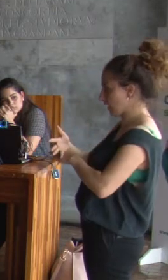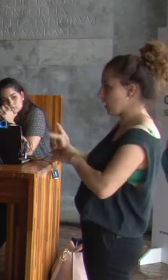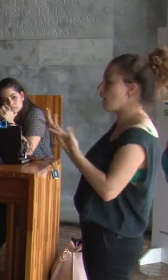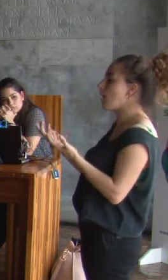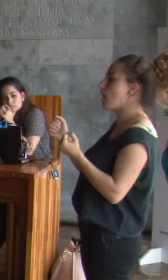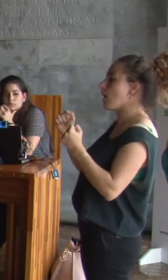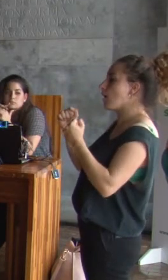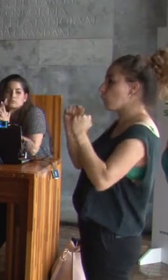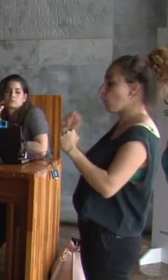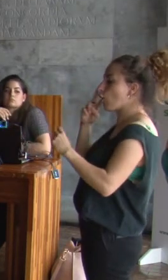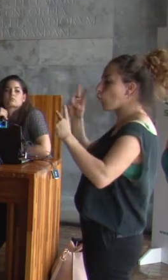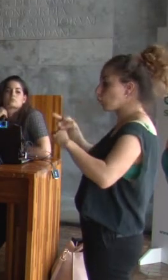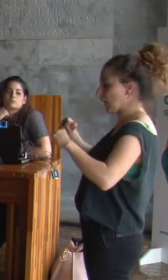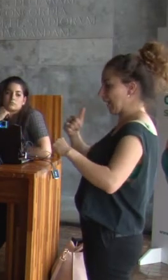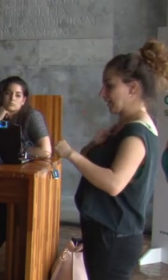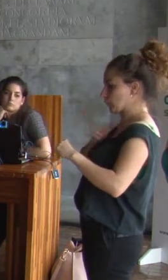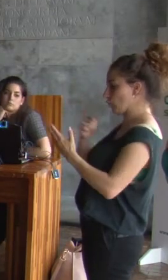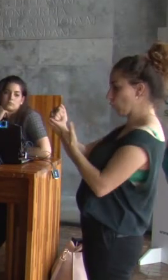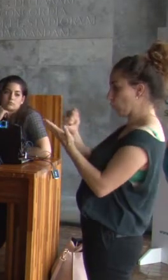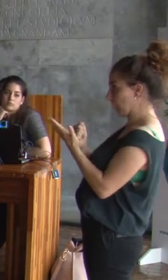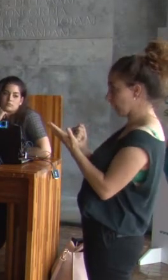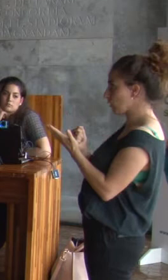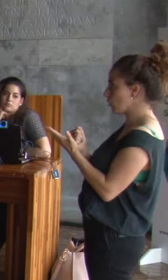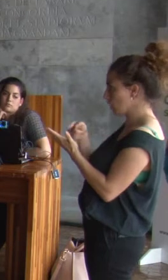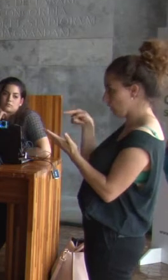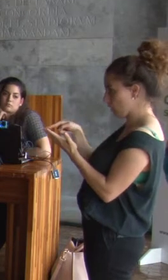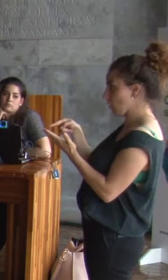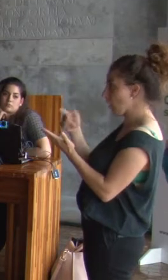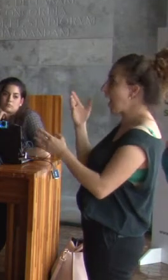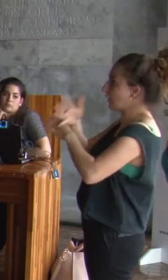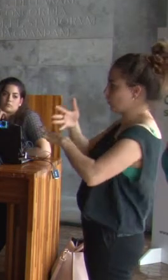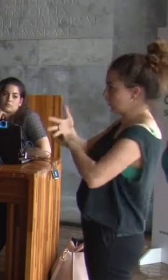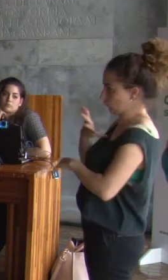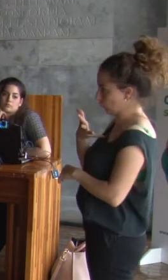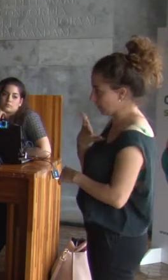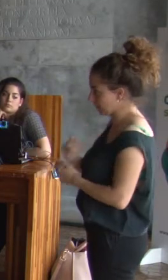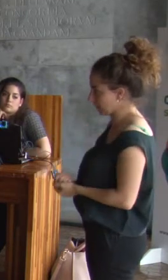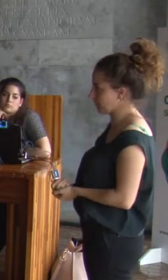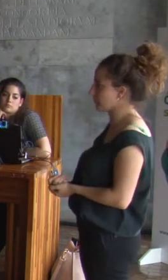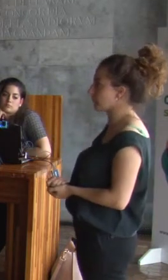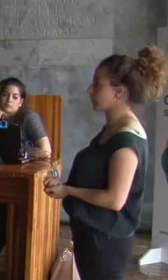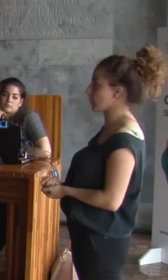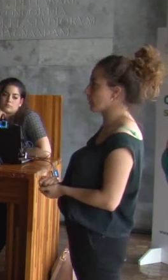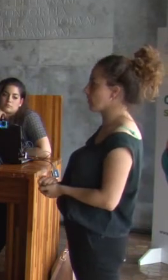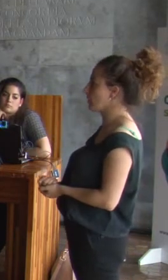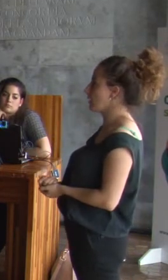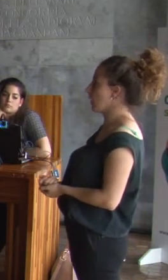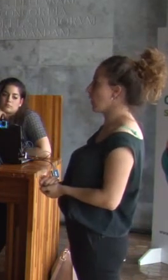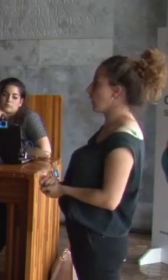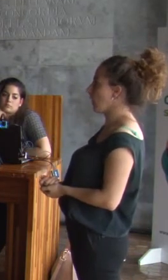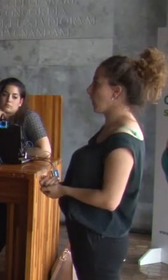to automatically check a document for this type of accessibility issue.